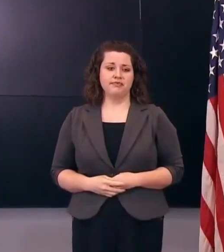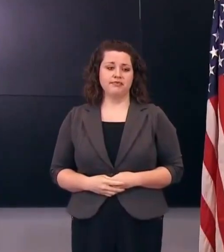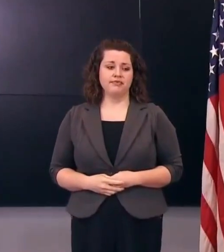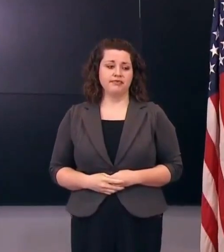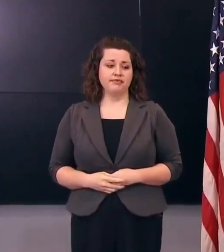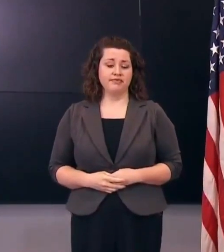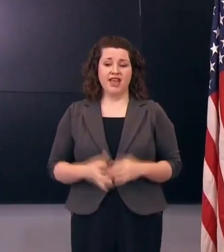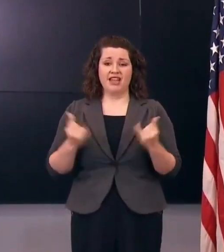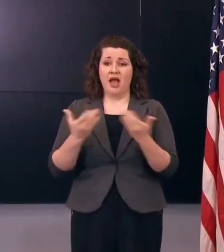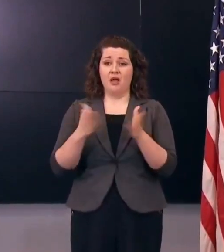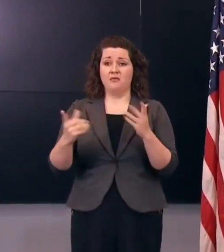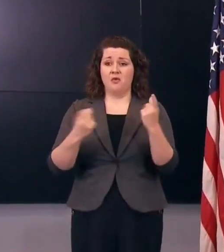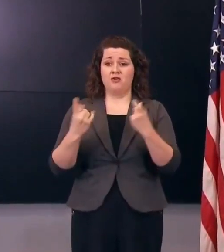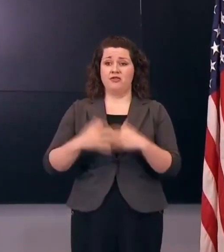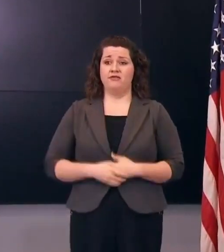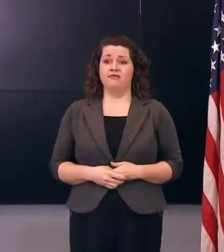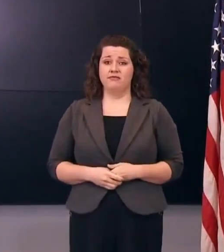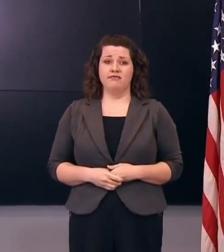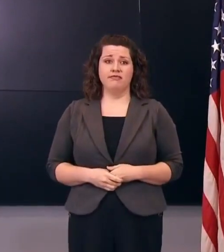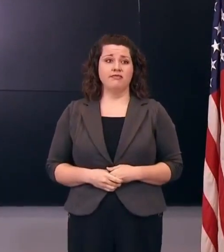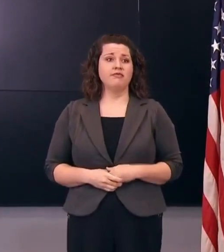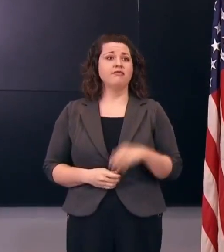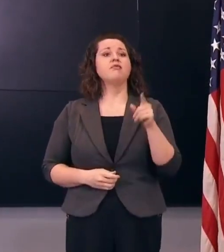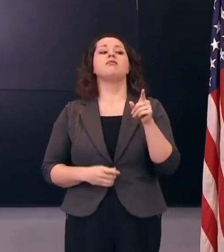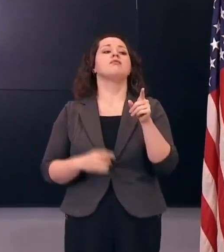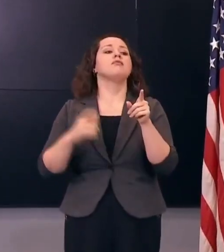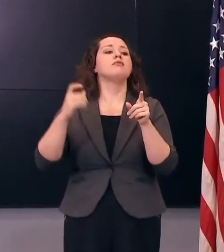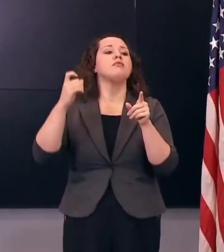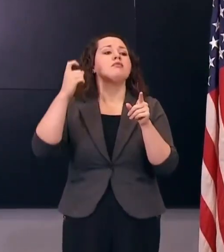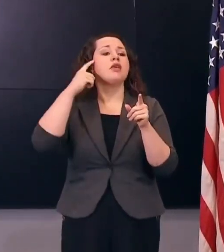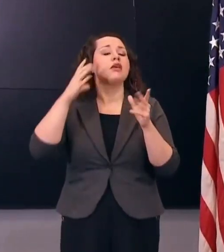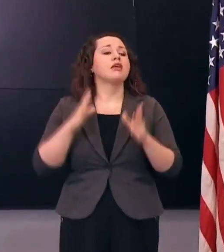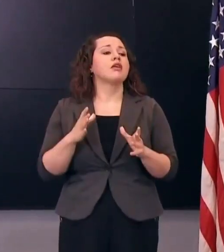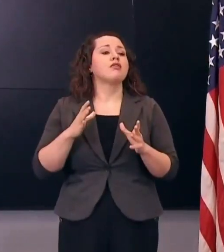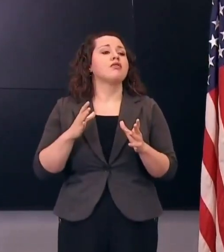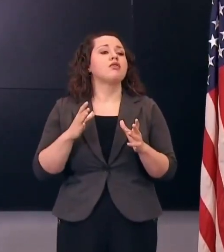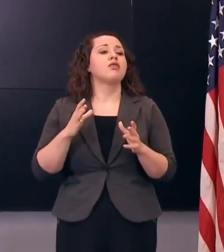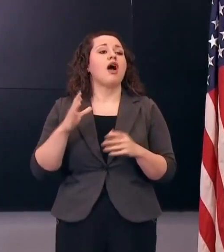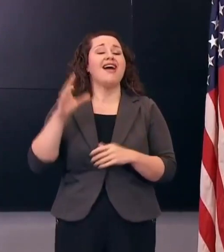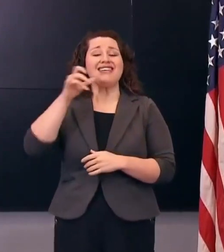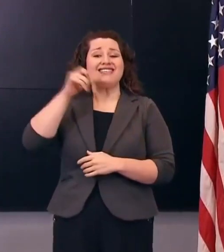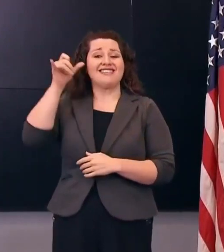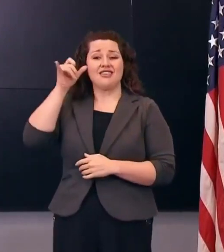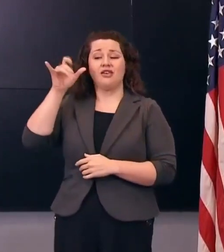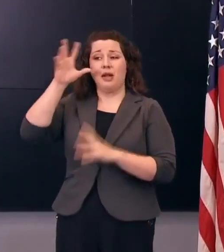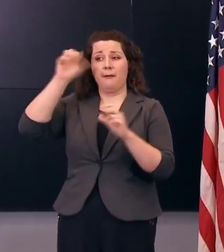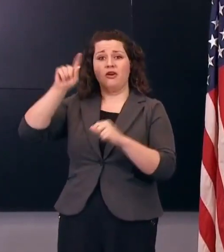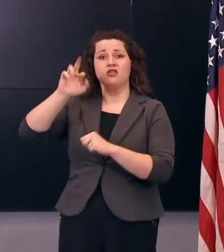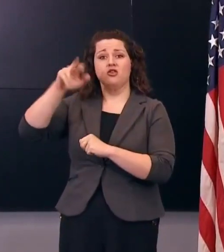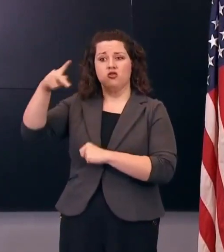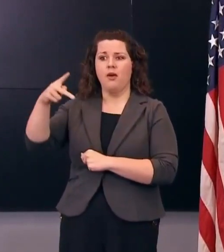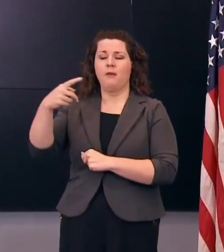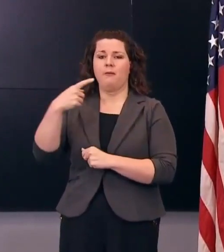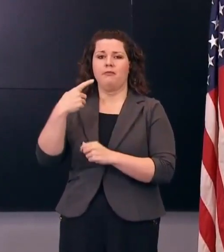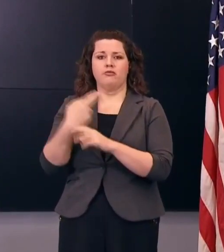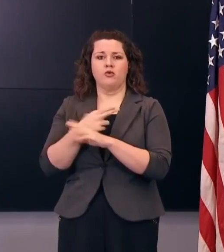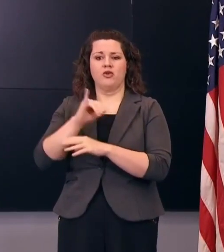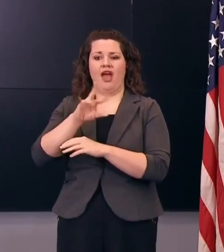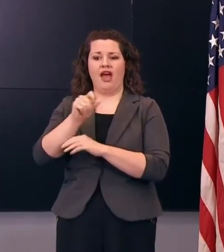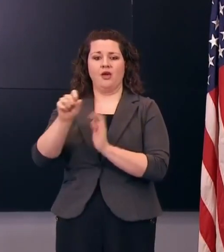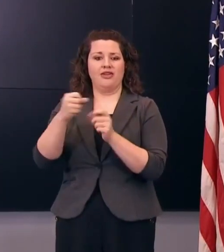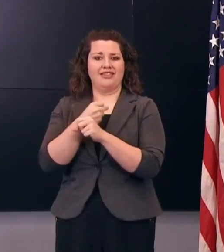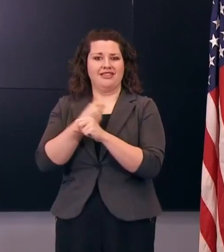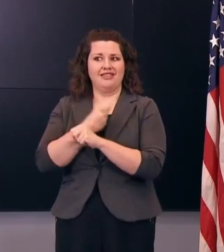And with that, we'll open it up for questions. Governor Reynolds, yesterday, President Trump cited Iowa's statistics in